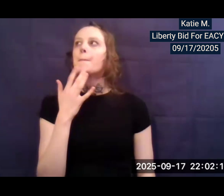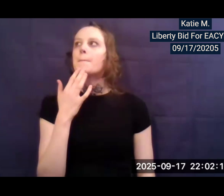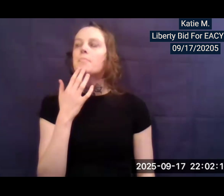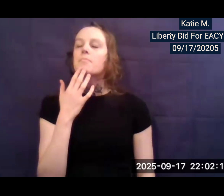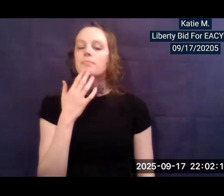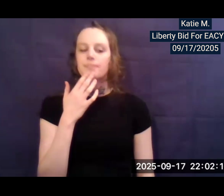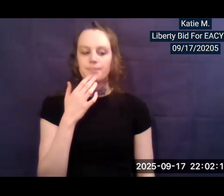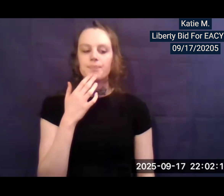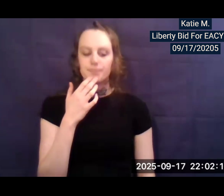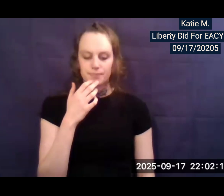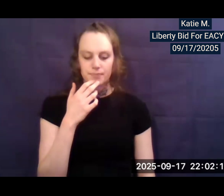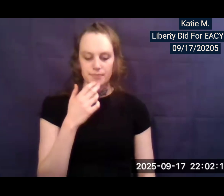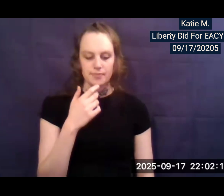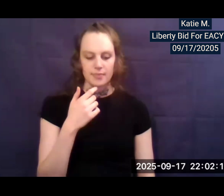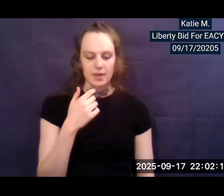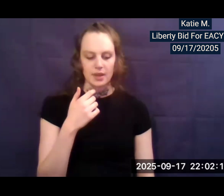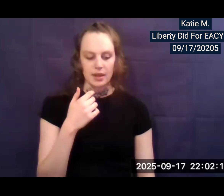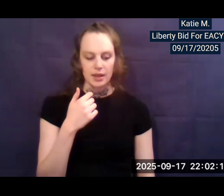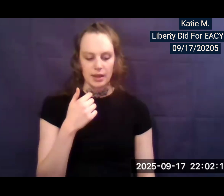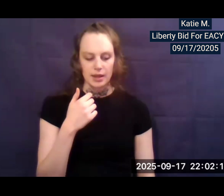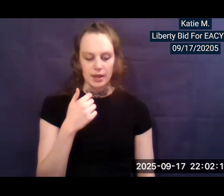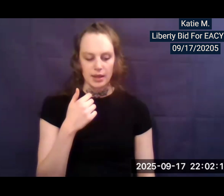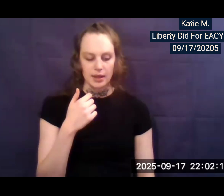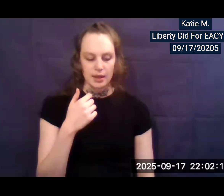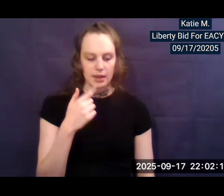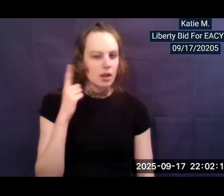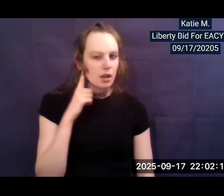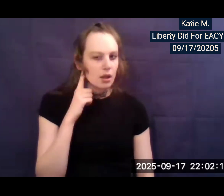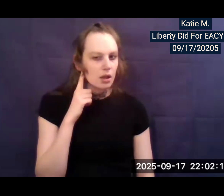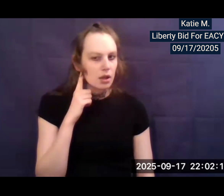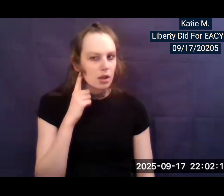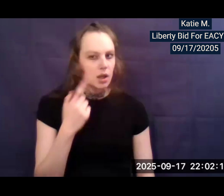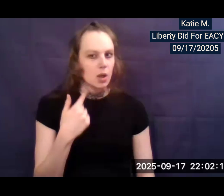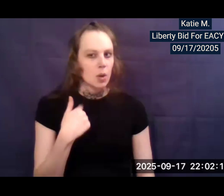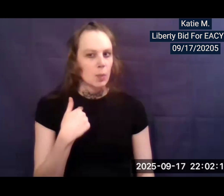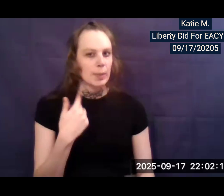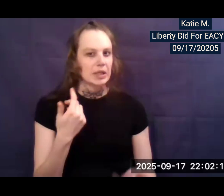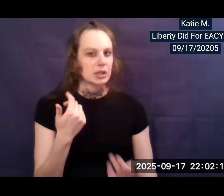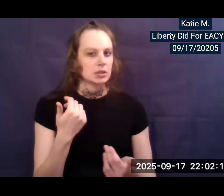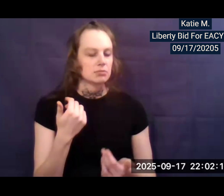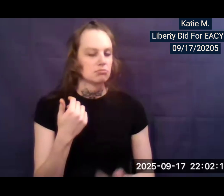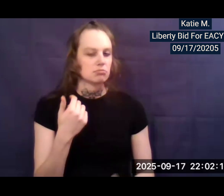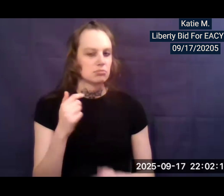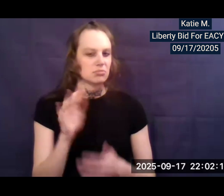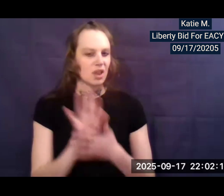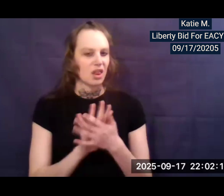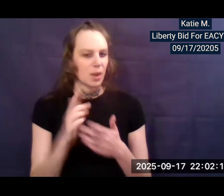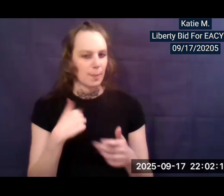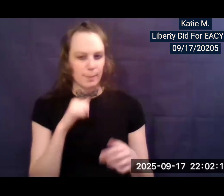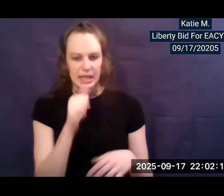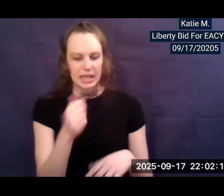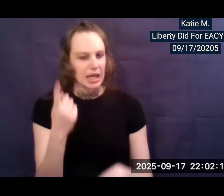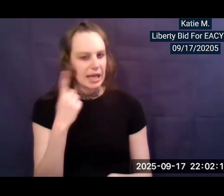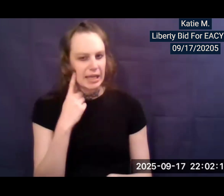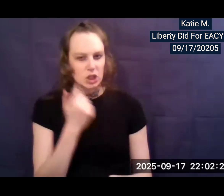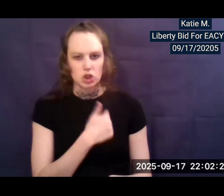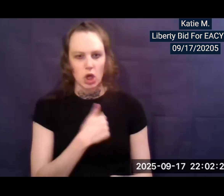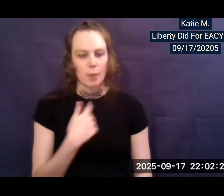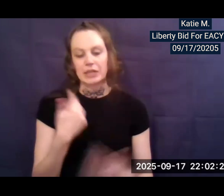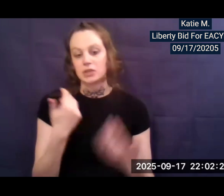I'm trying to call 3 women again a day. I just started today, so let's see how that works tomorrow. But and that's